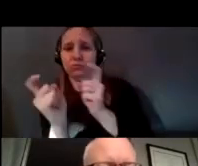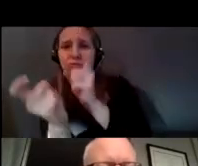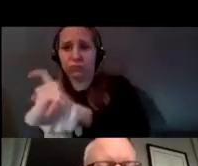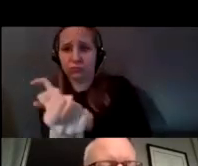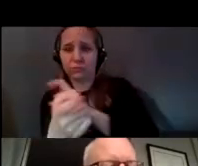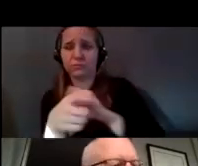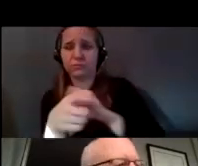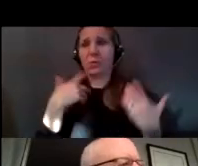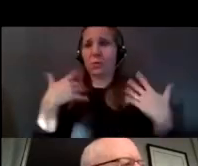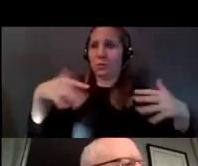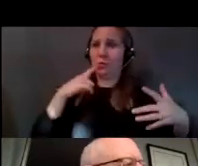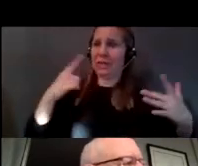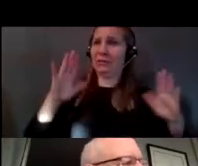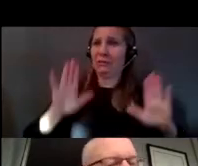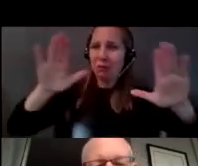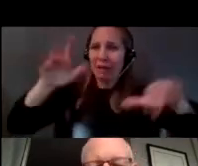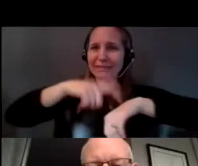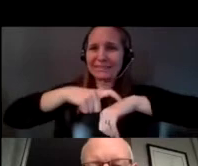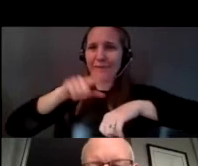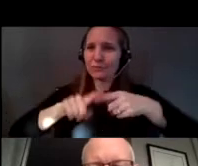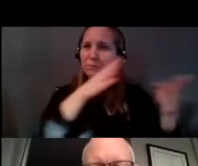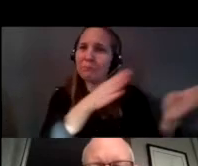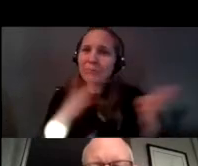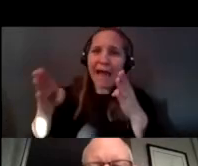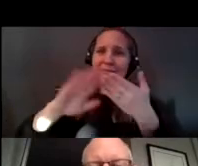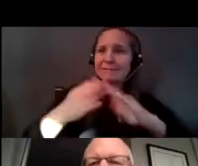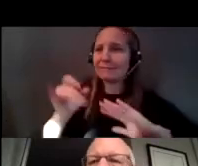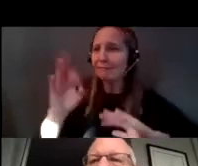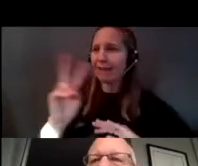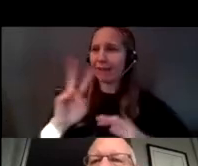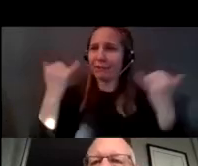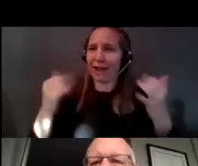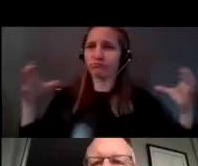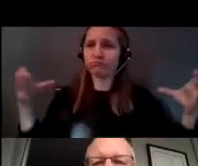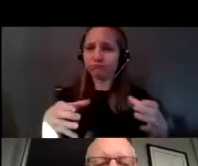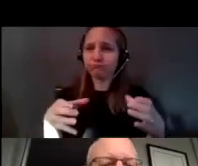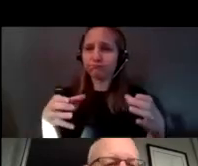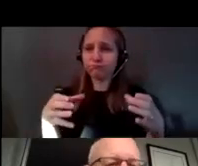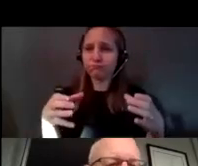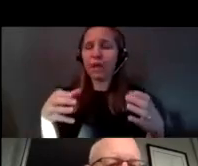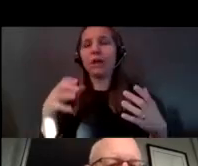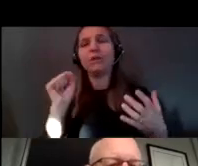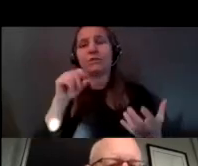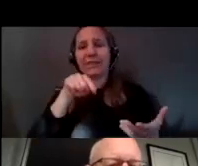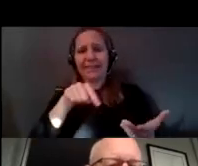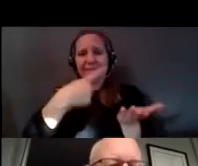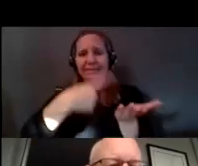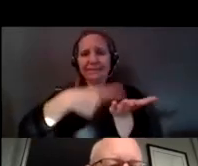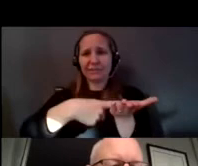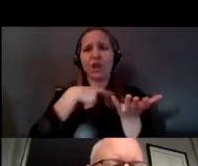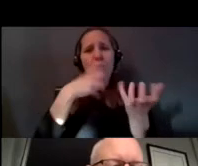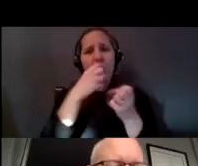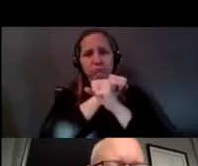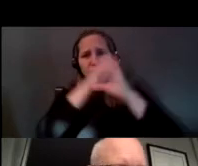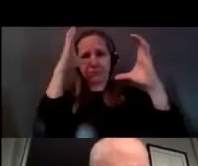it's an exciting time to be planning Vancouver together, and just wanted to nest this discussion within that